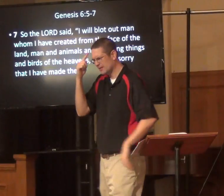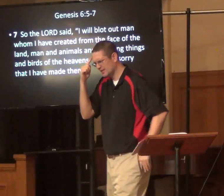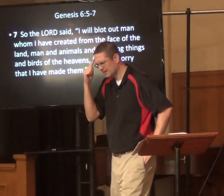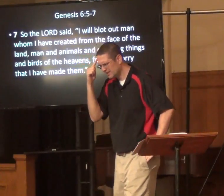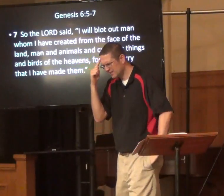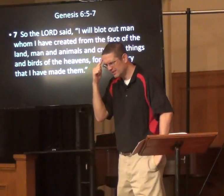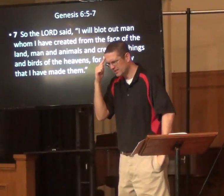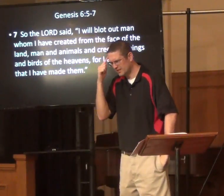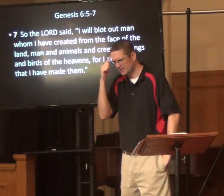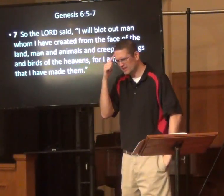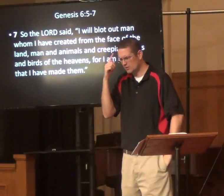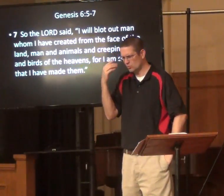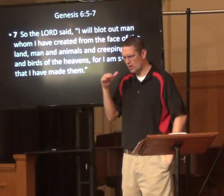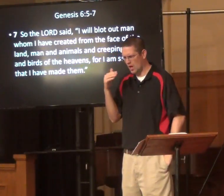So I want you to stop and think.